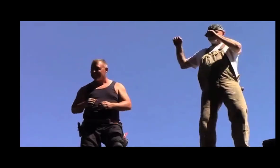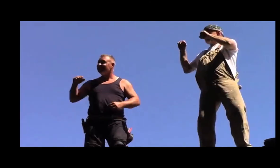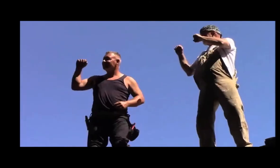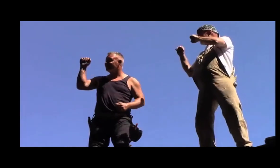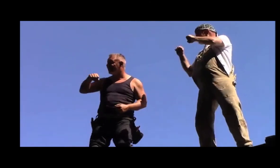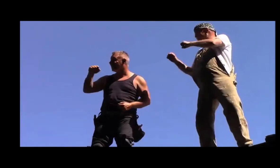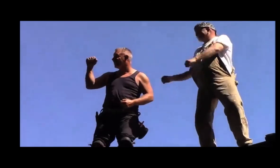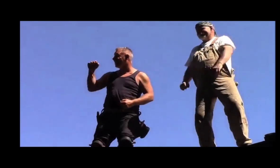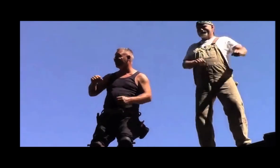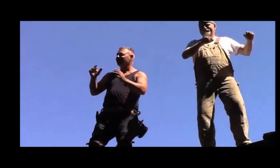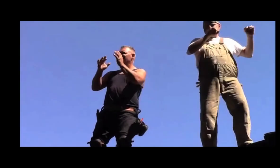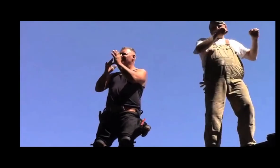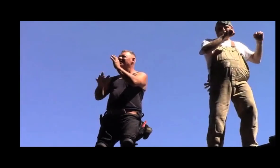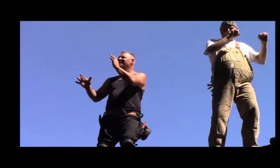the Bible tells me so.